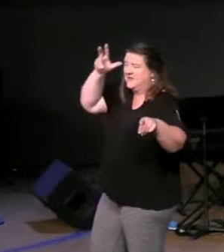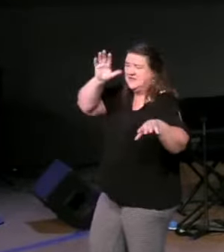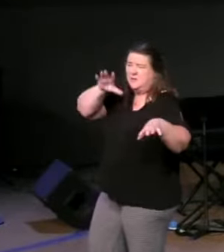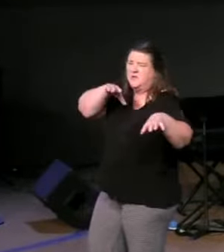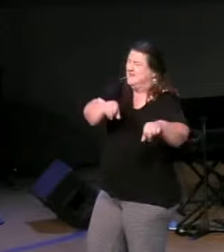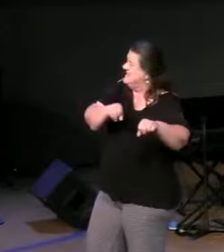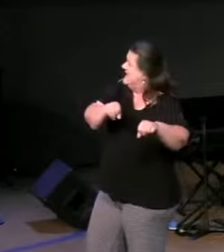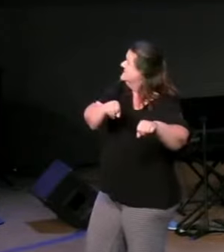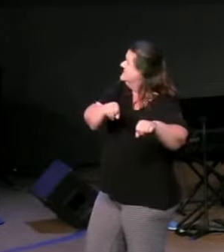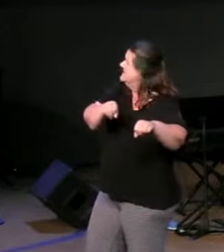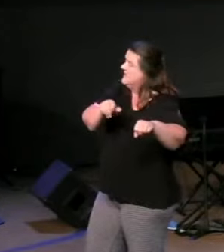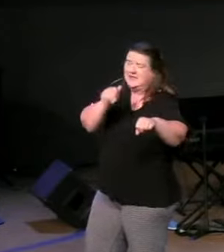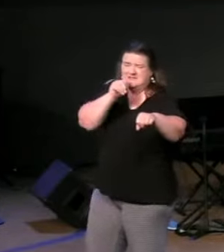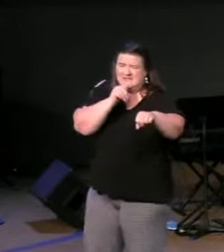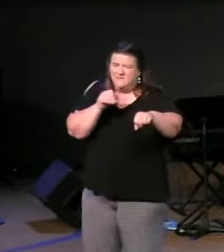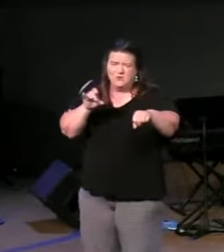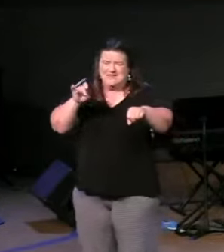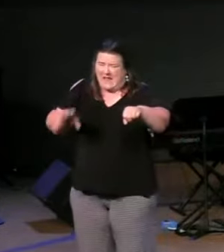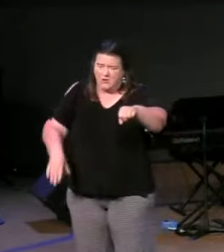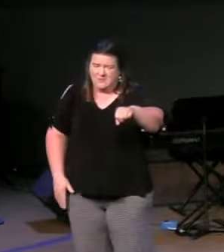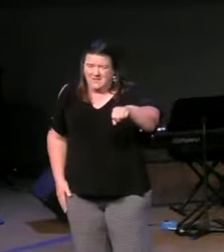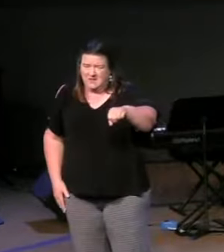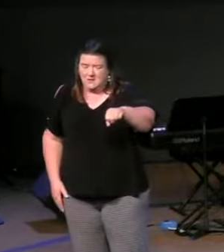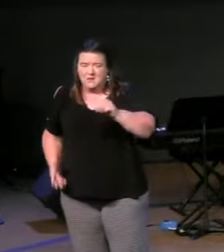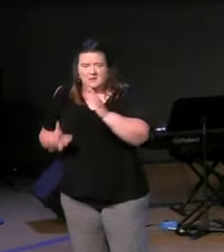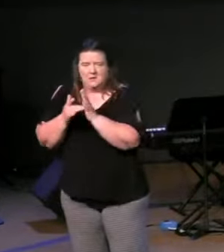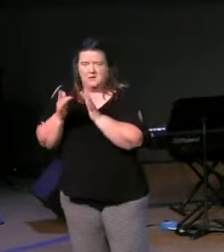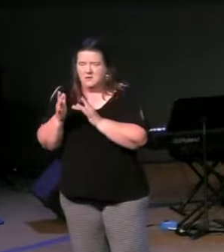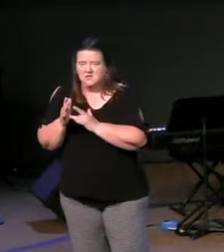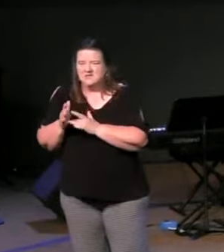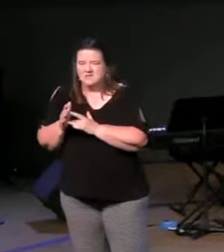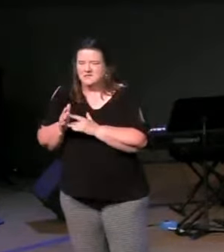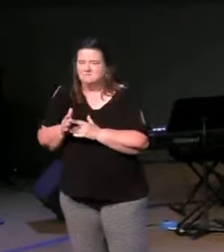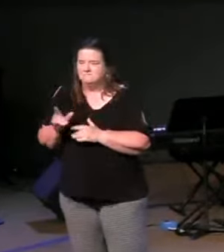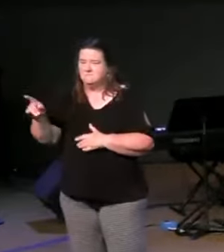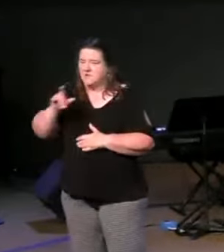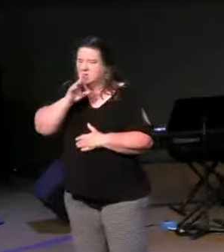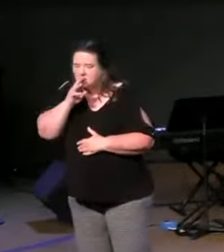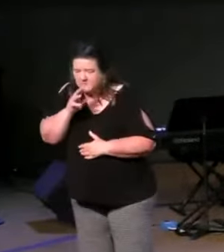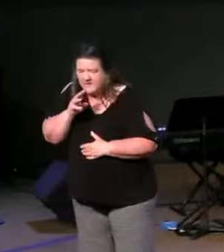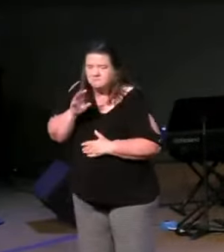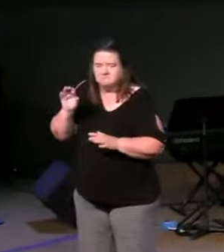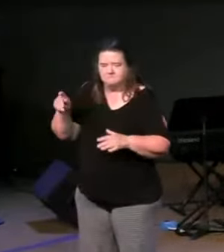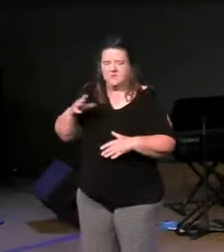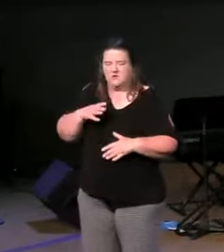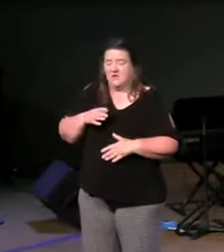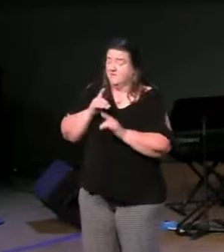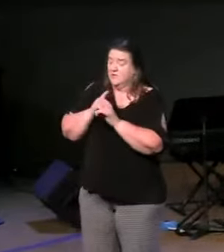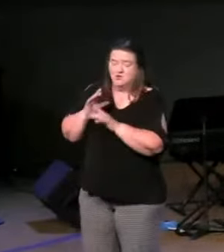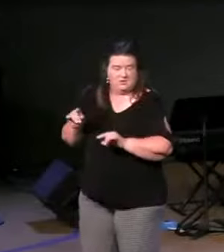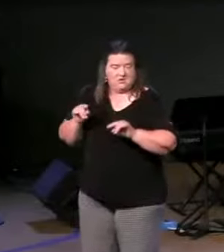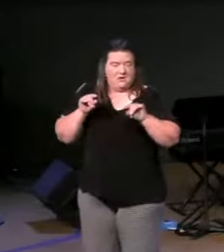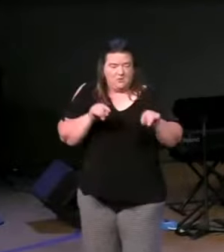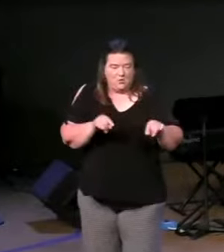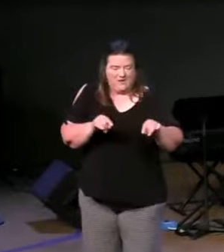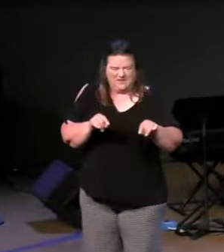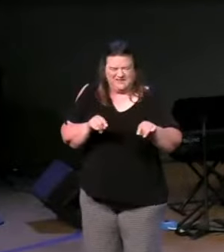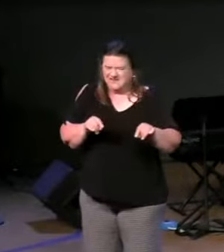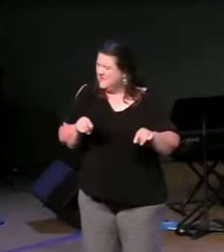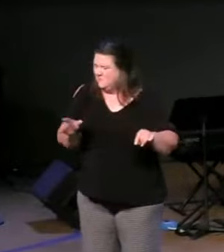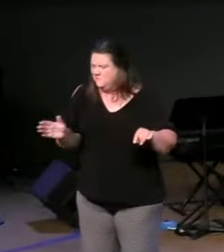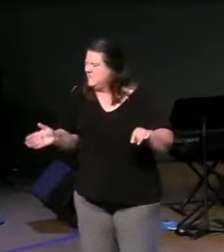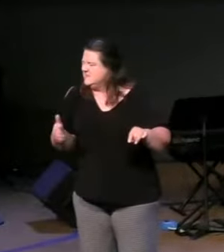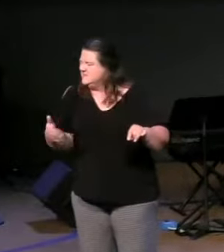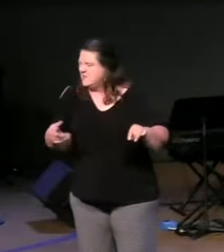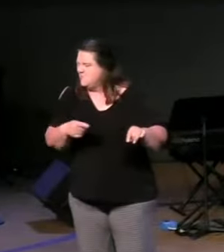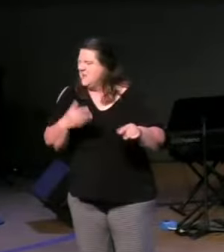demon-possessed and suffering terribly." Jesus did not answer a word. So his disciples came to him and urged him, "Send her away, for she keeps